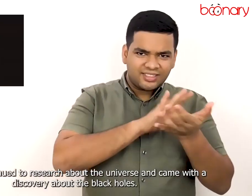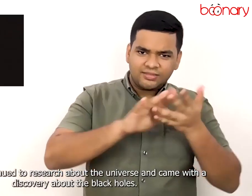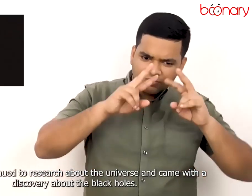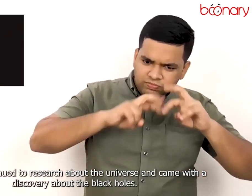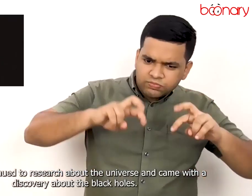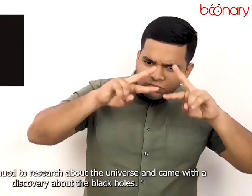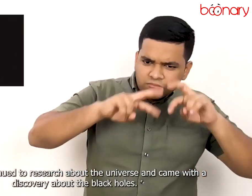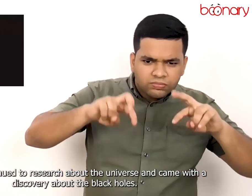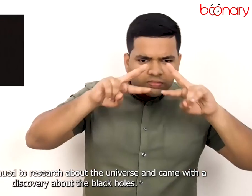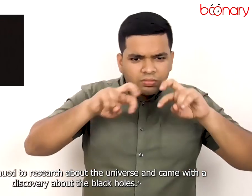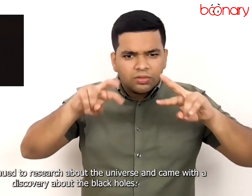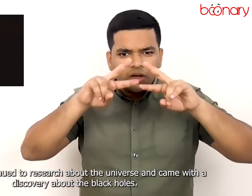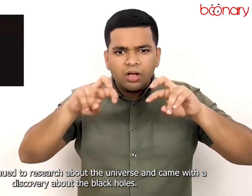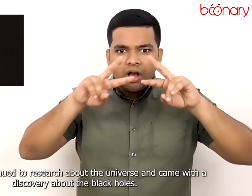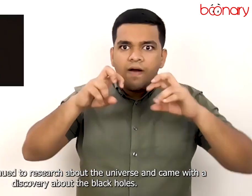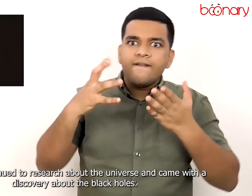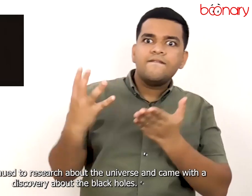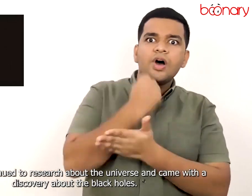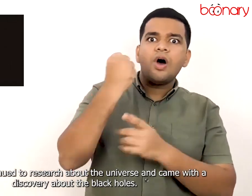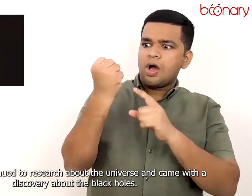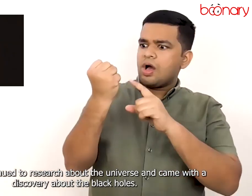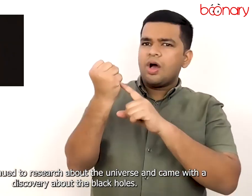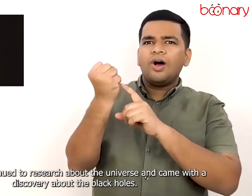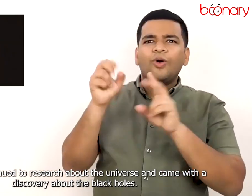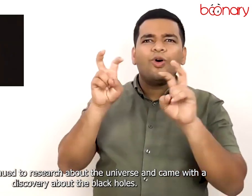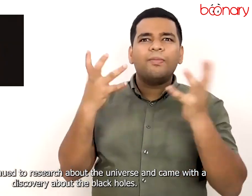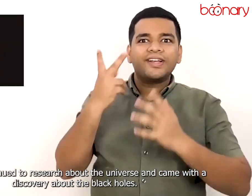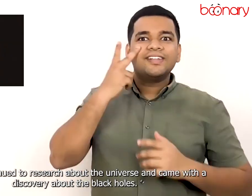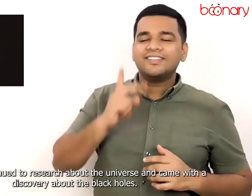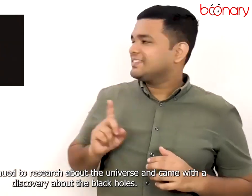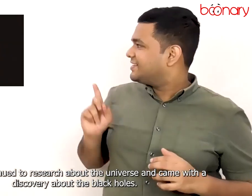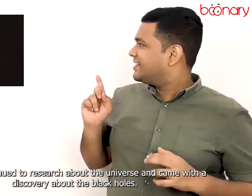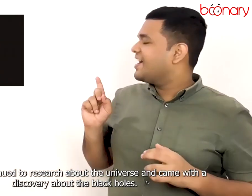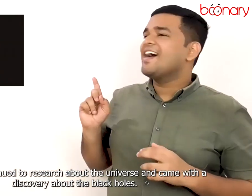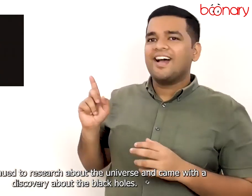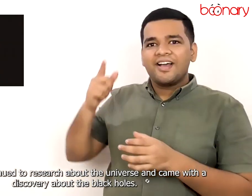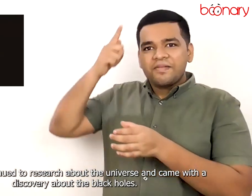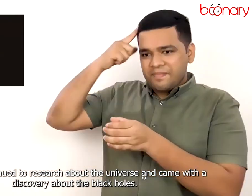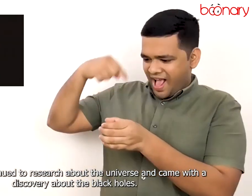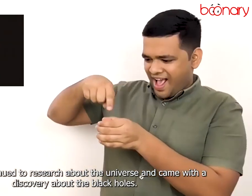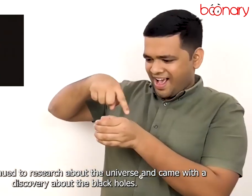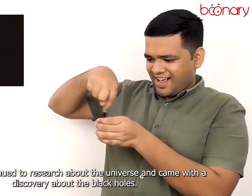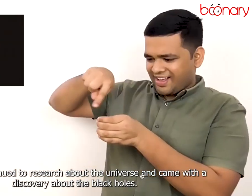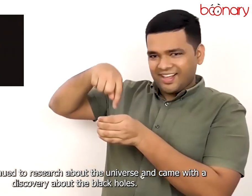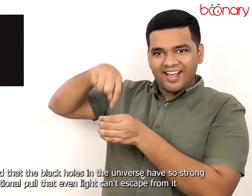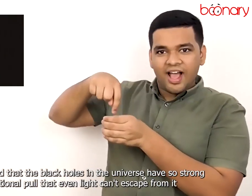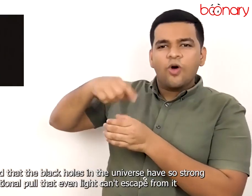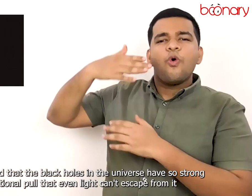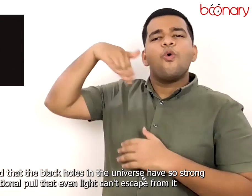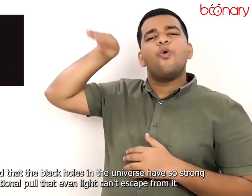Stephen continued to research about the universe and came with a discovery about the black holes. It was believed